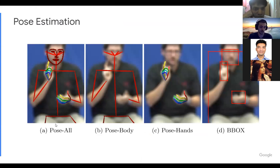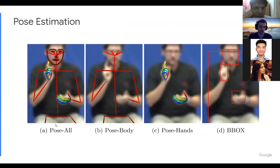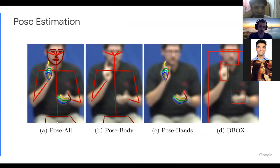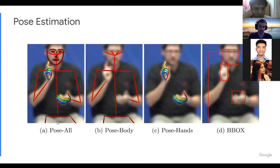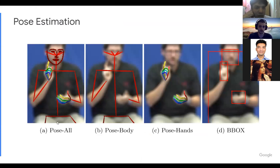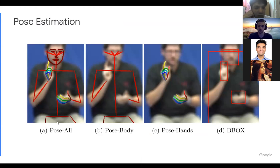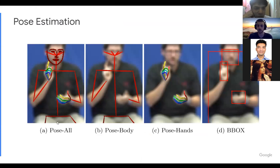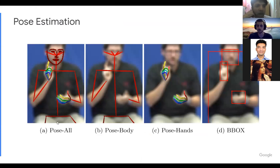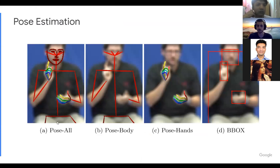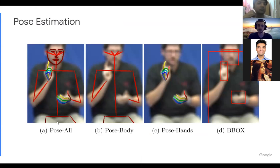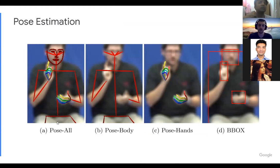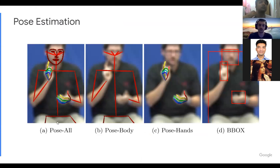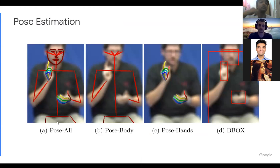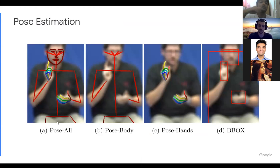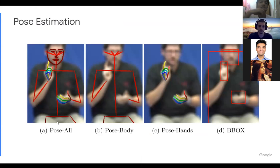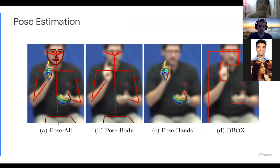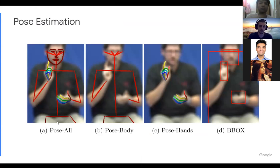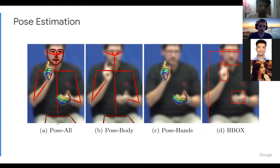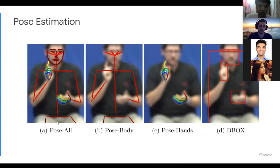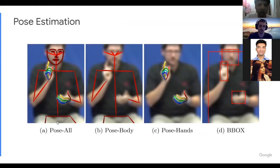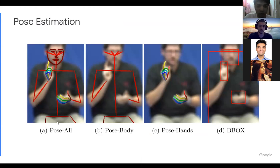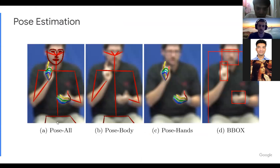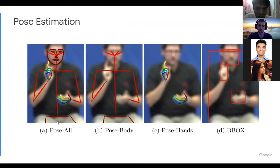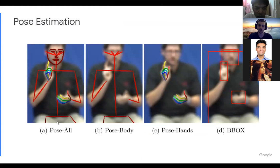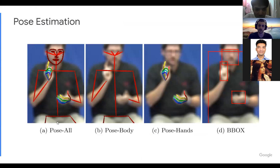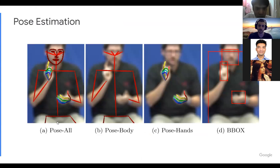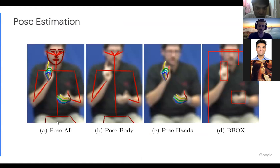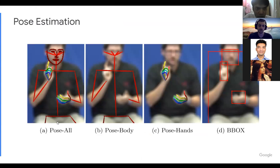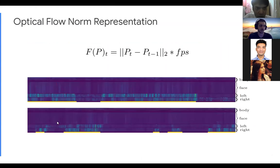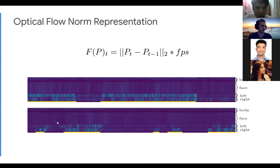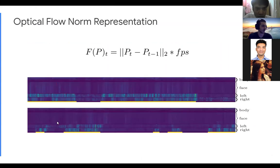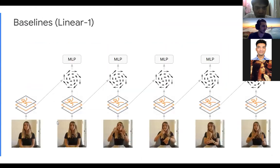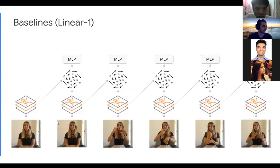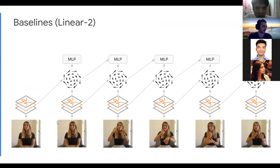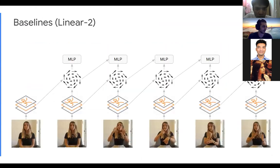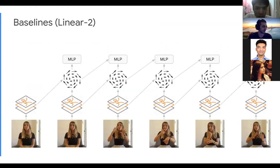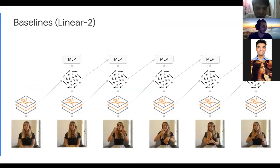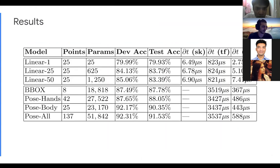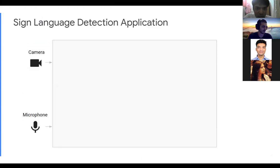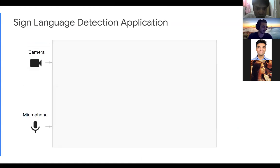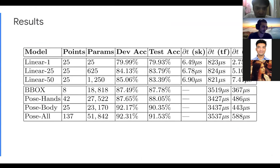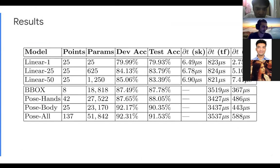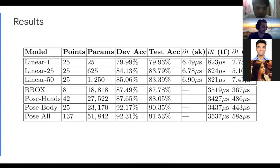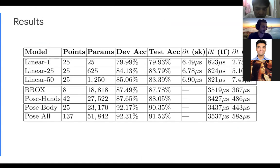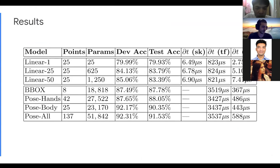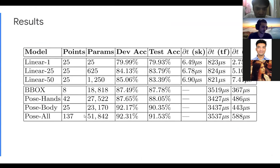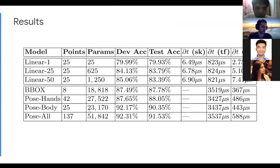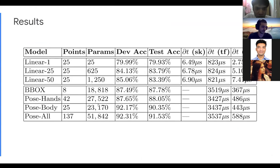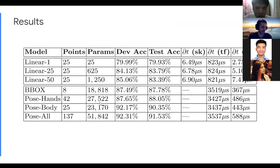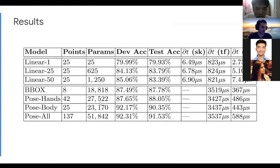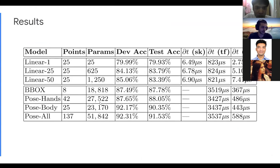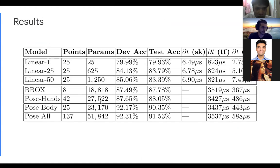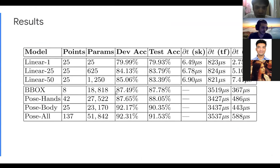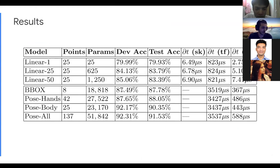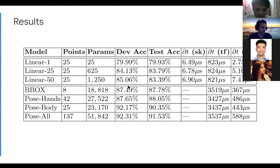all model, the lips might have been used by the model in order to capture the movement or to capture whether the person is